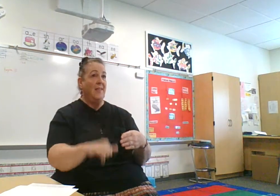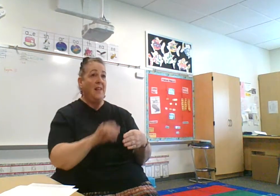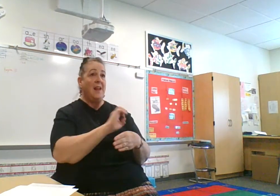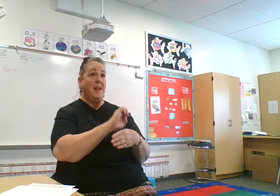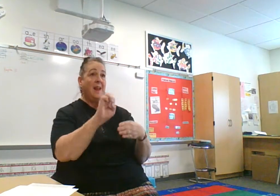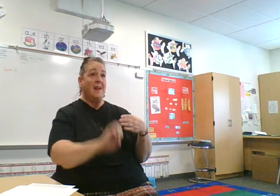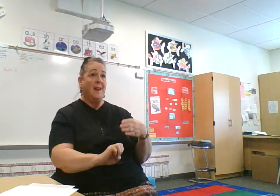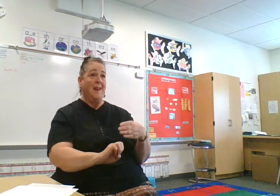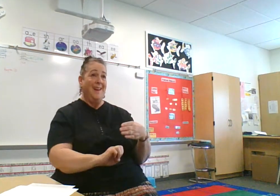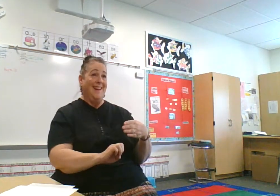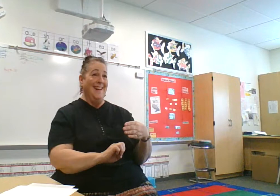The end.